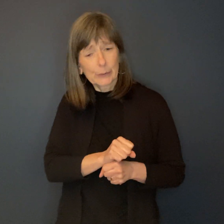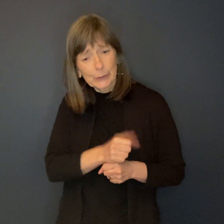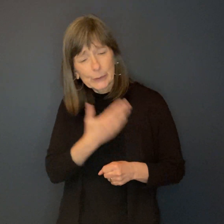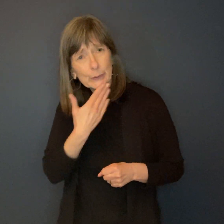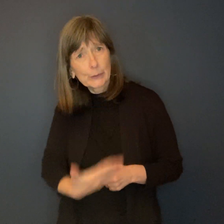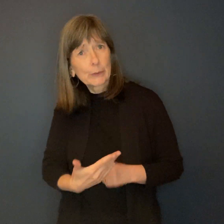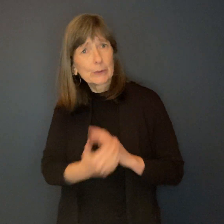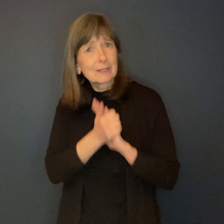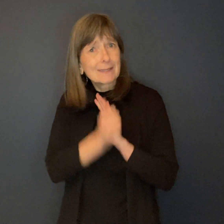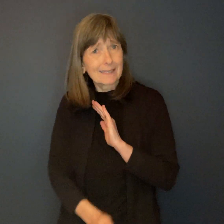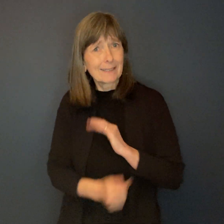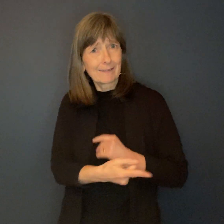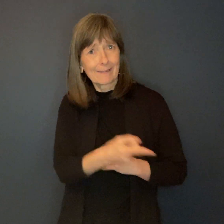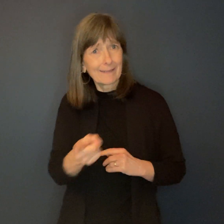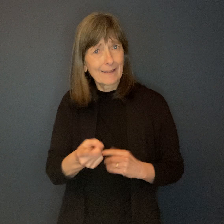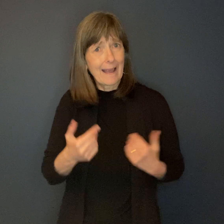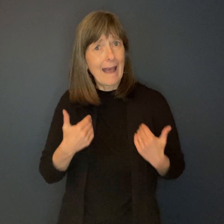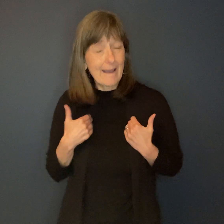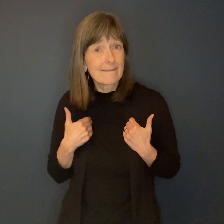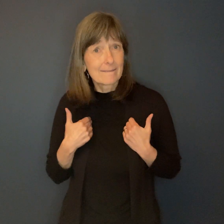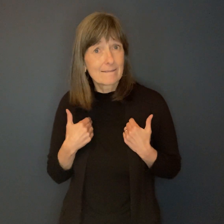the disability constituency is just astonishing.